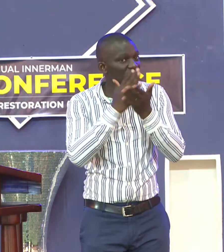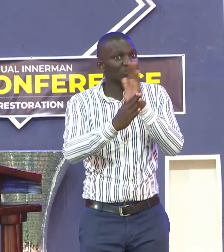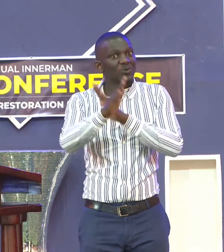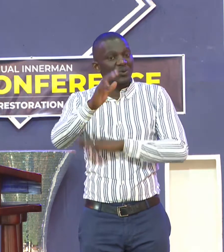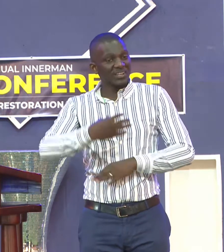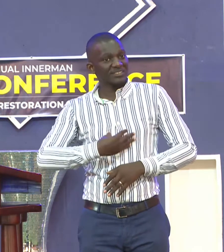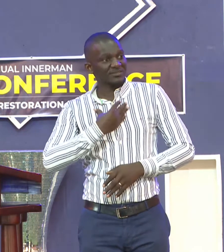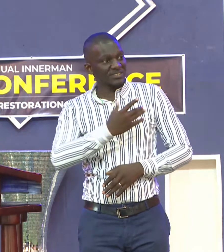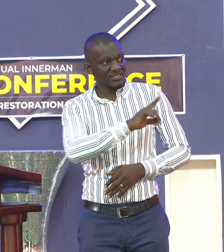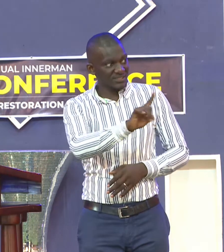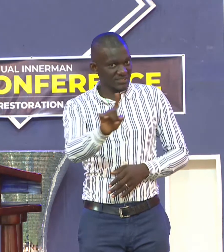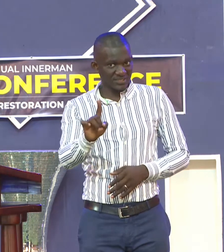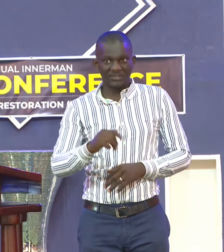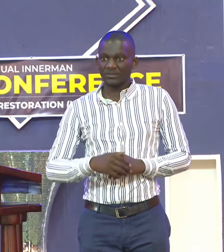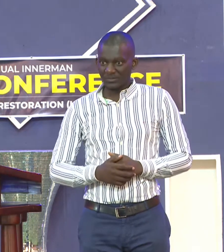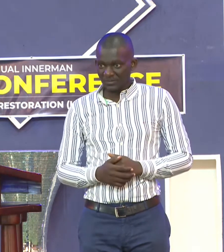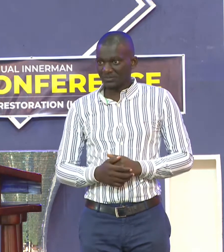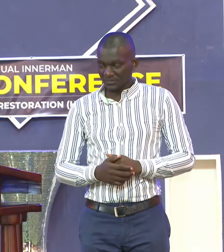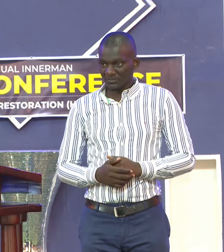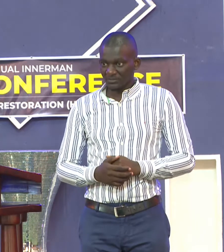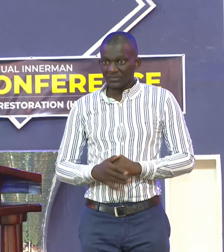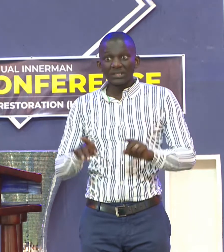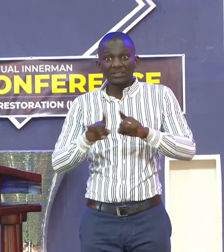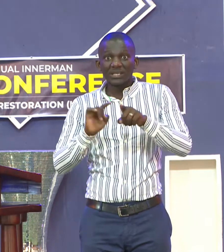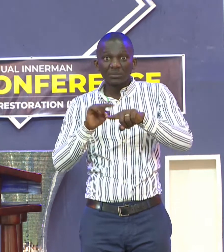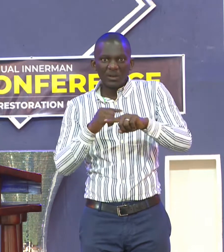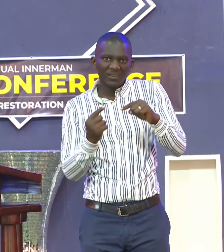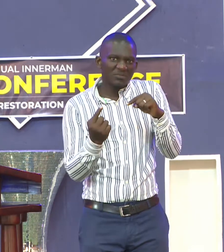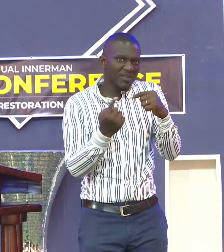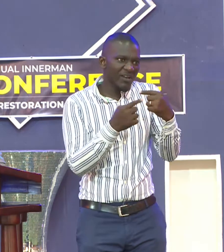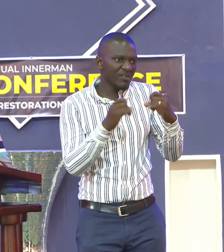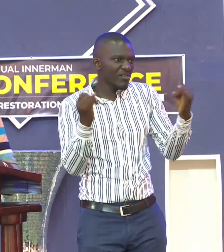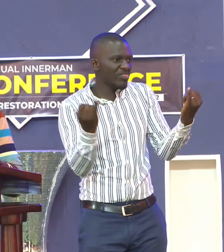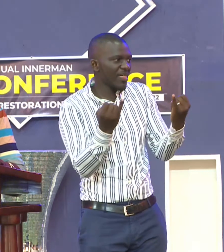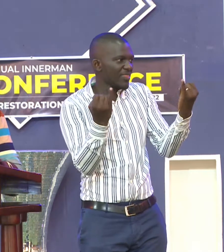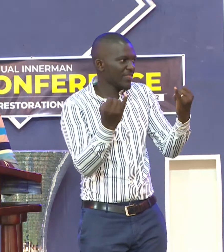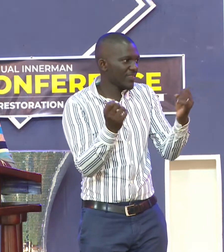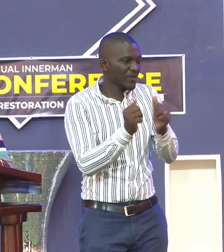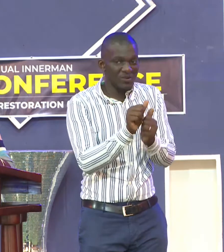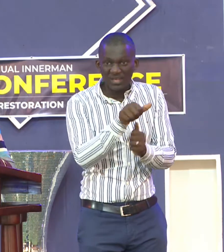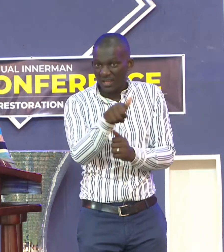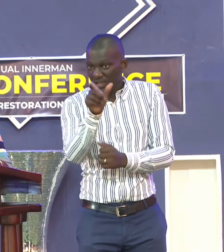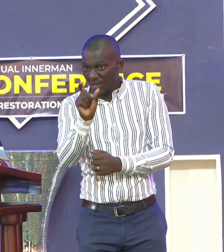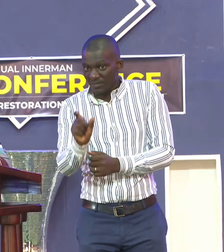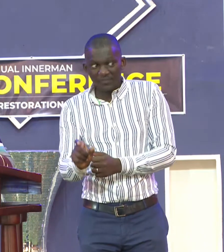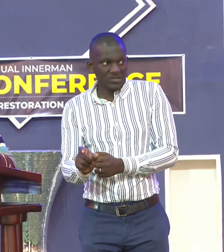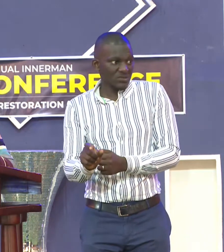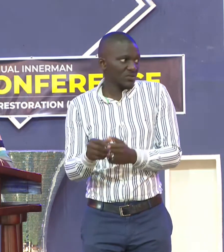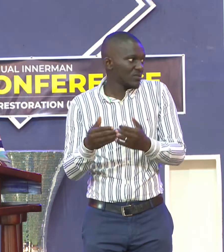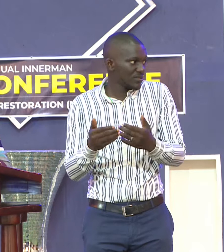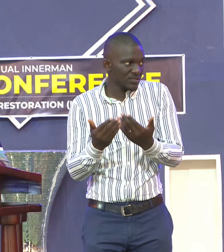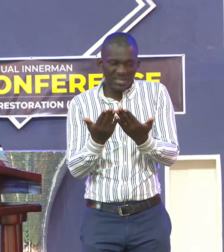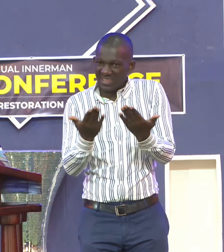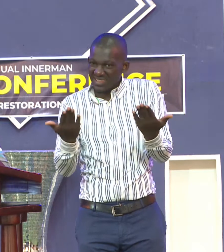just know that the Lord has come to me. Let it be you having a conversation with